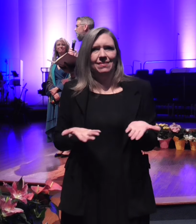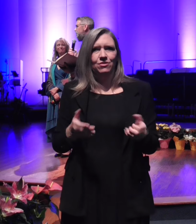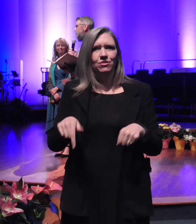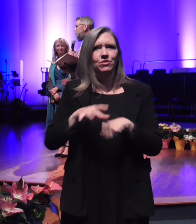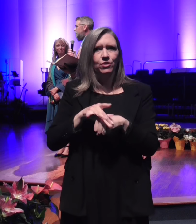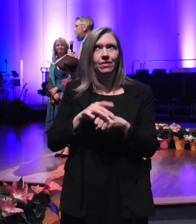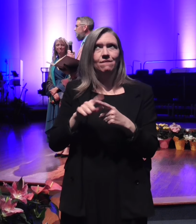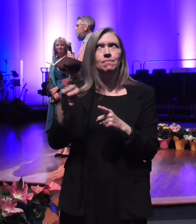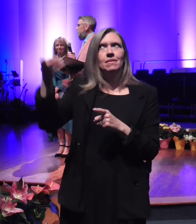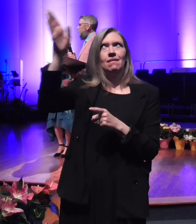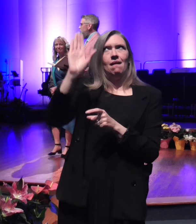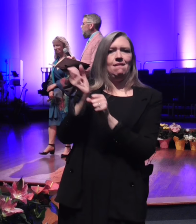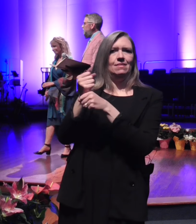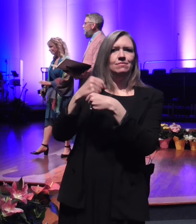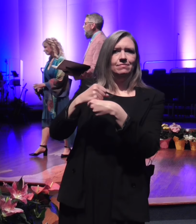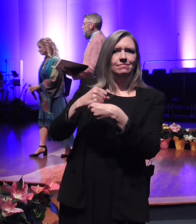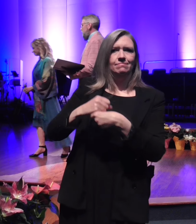earth.